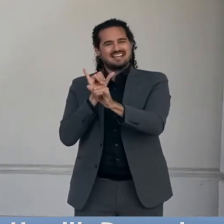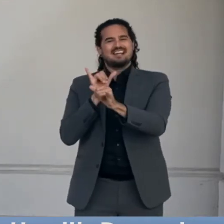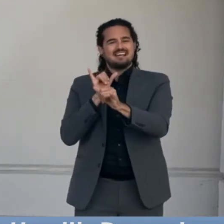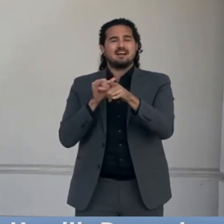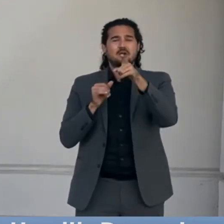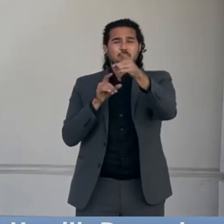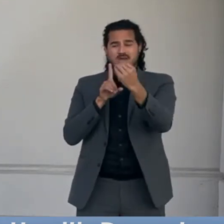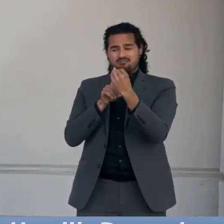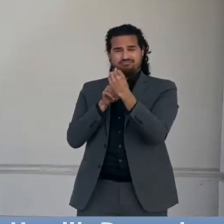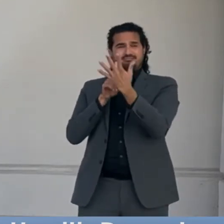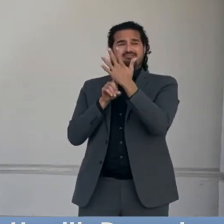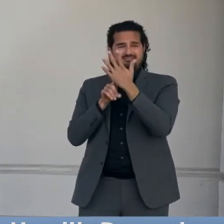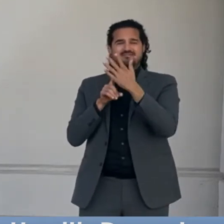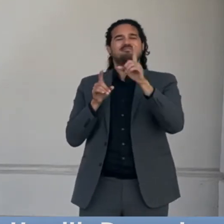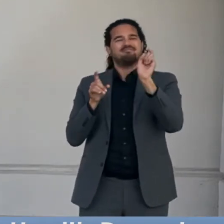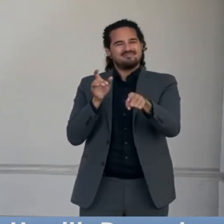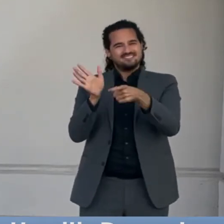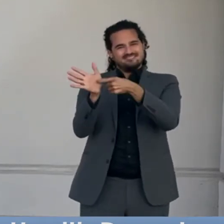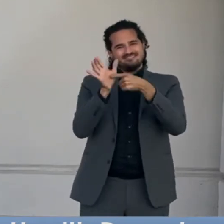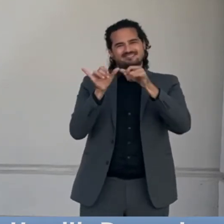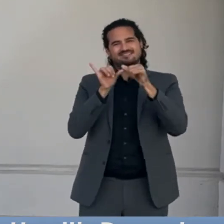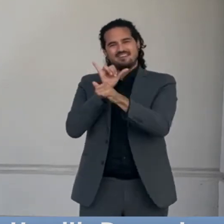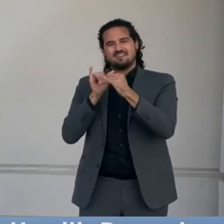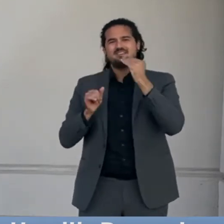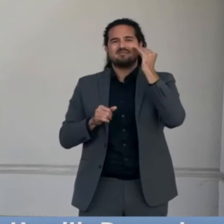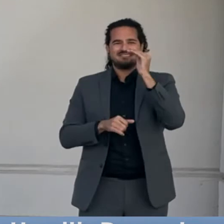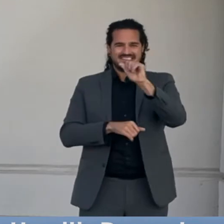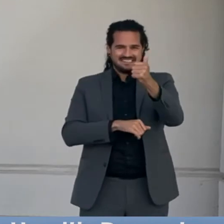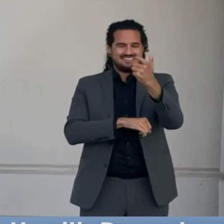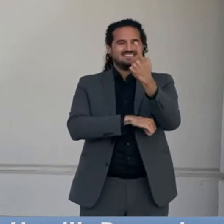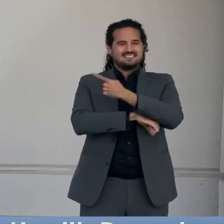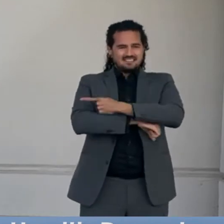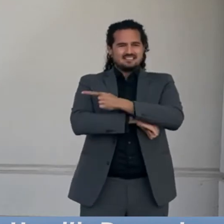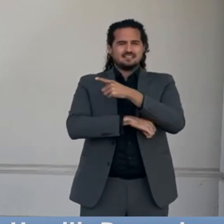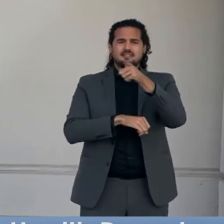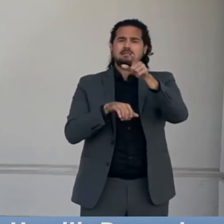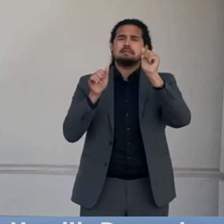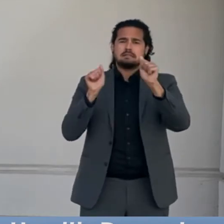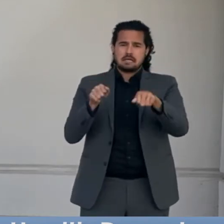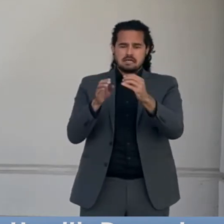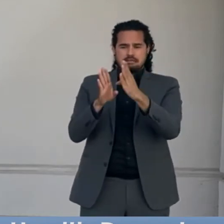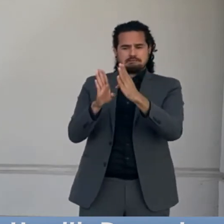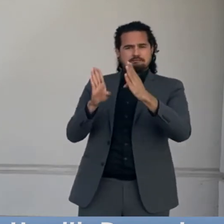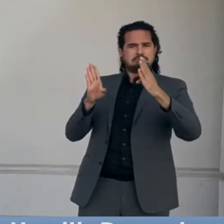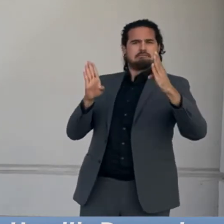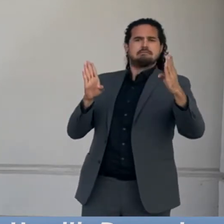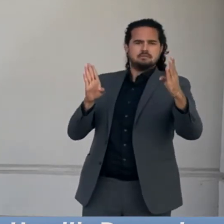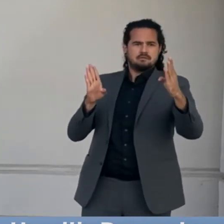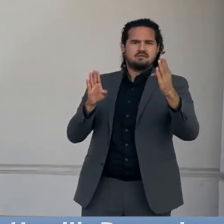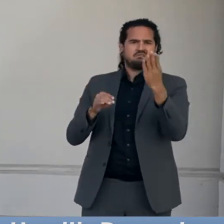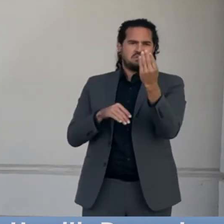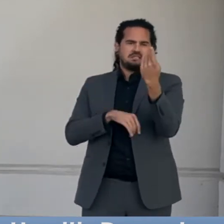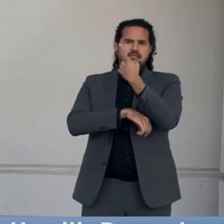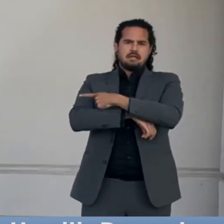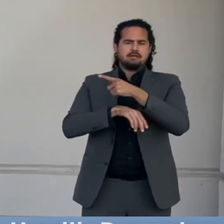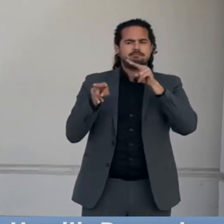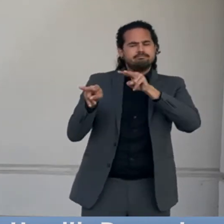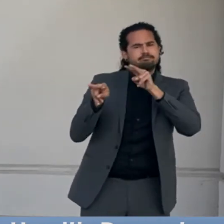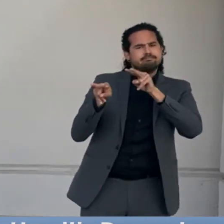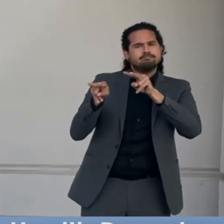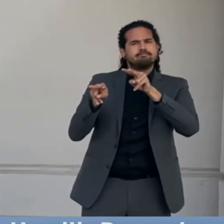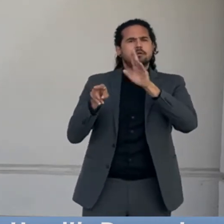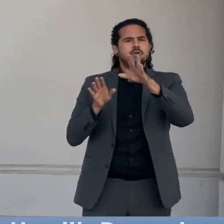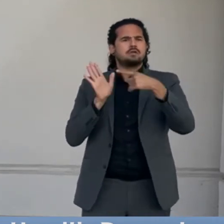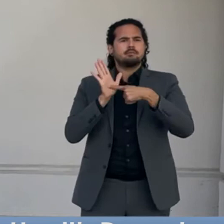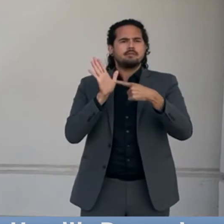because somebody can still get sick as far out as 14 days after their last exposure, we still recommend that everyone monitor themselves